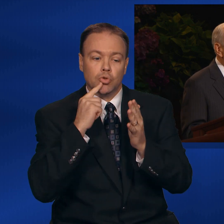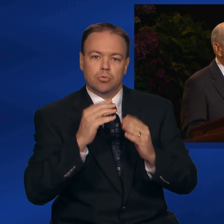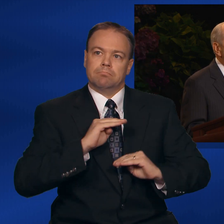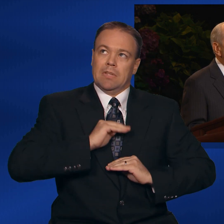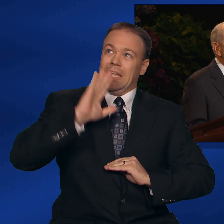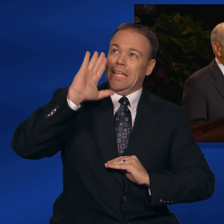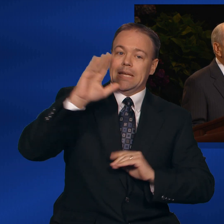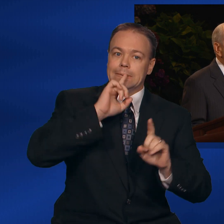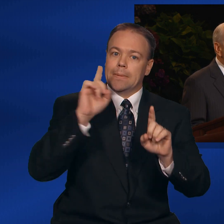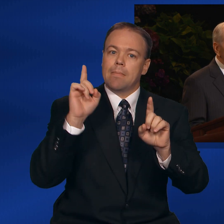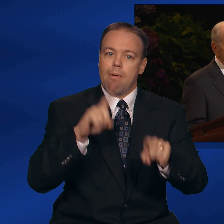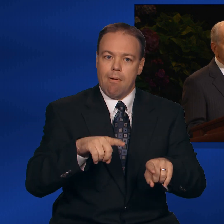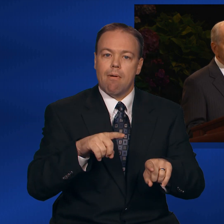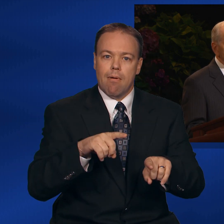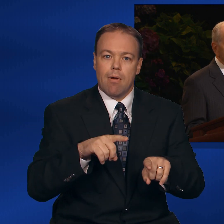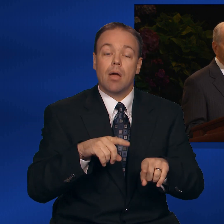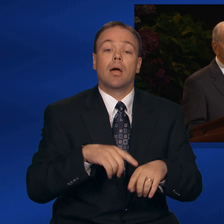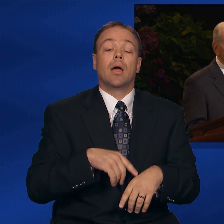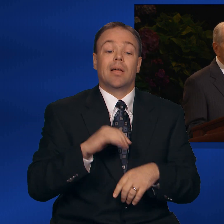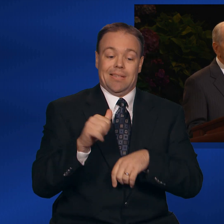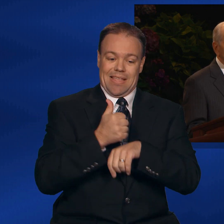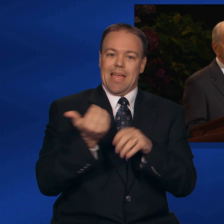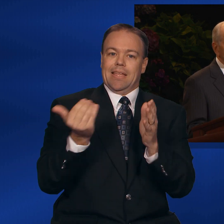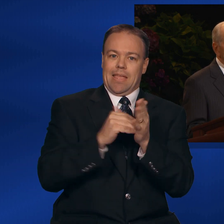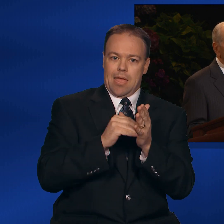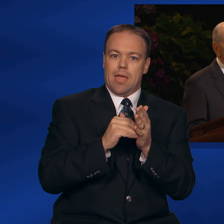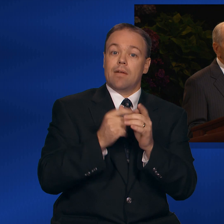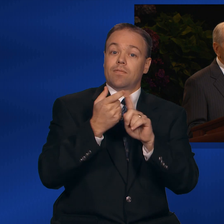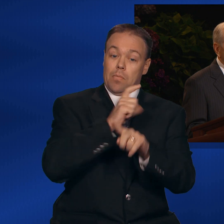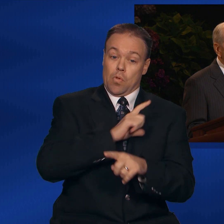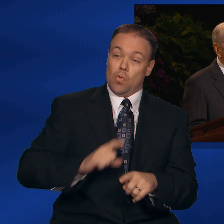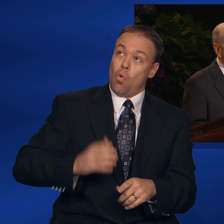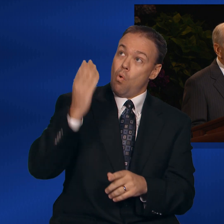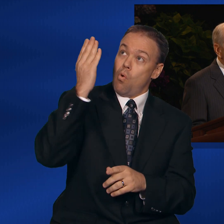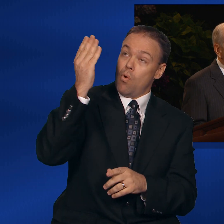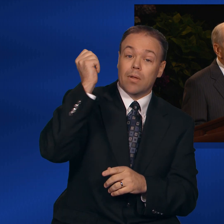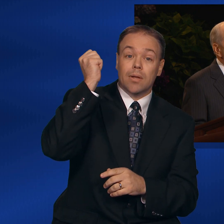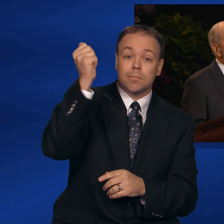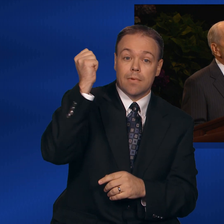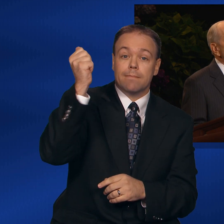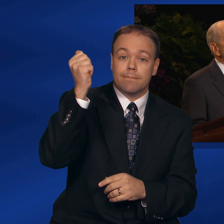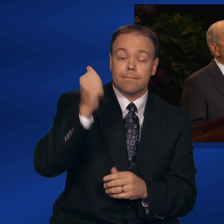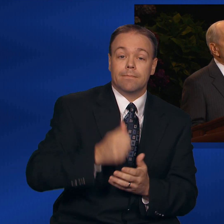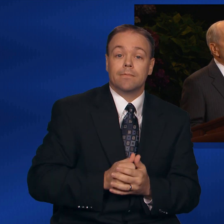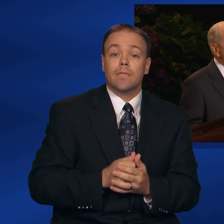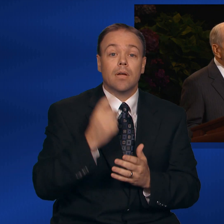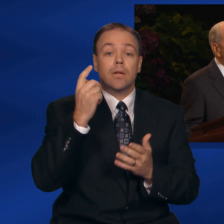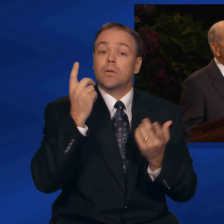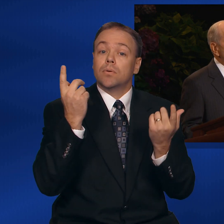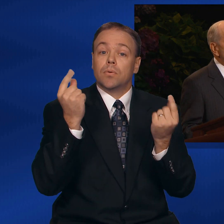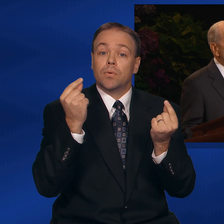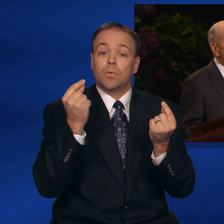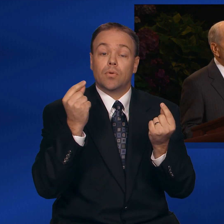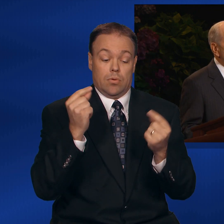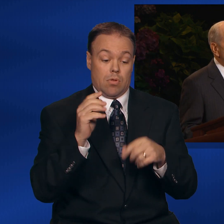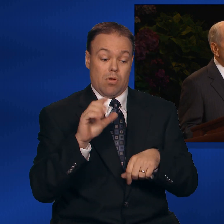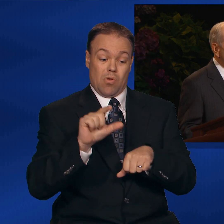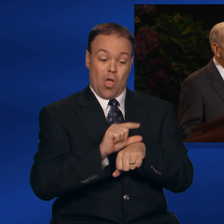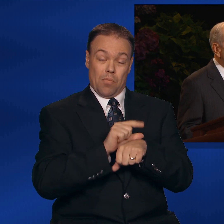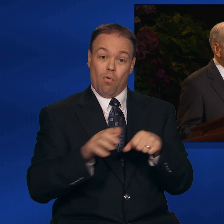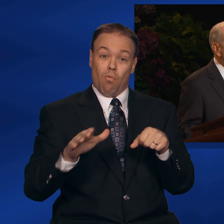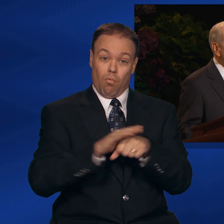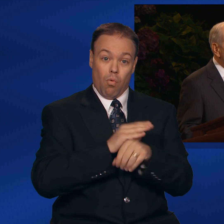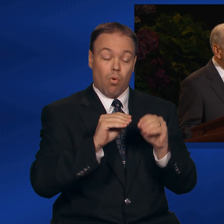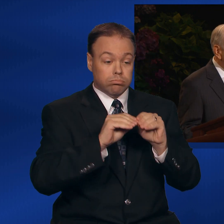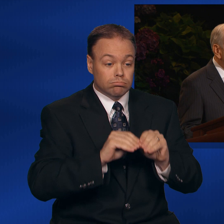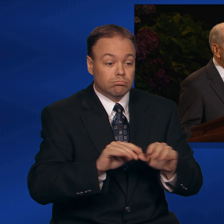command, renewed in our day by the Lord Himself, to take the fullness of the gospel